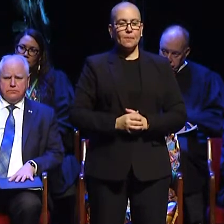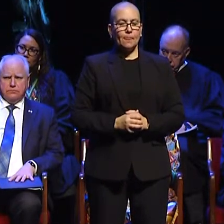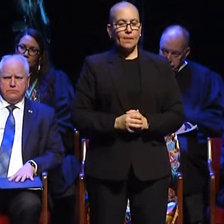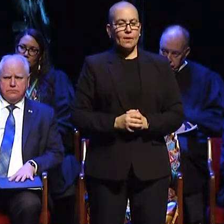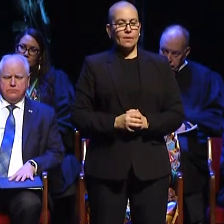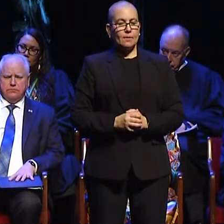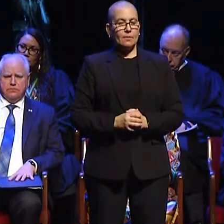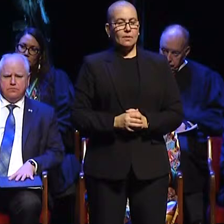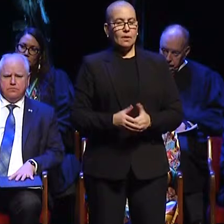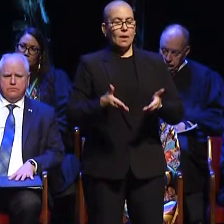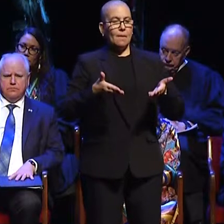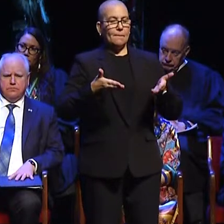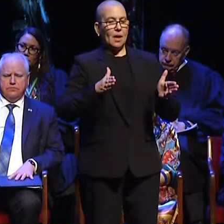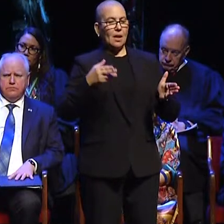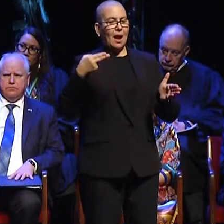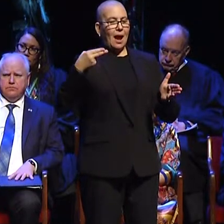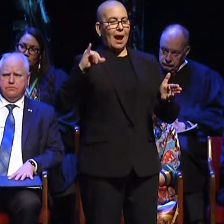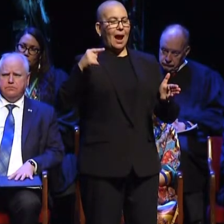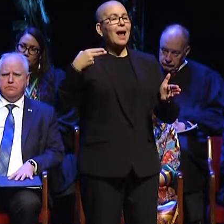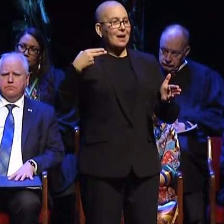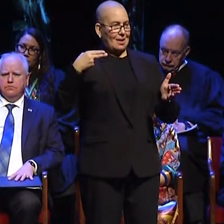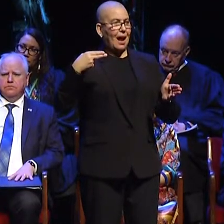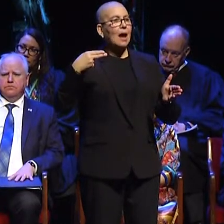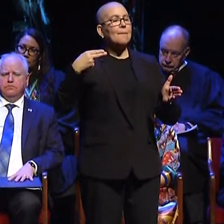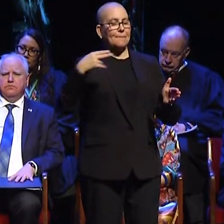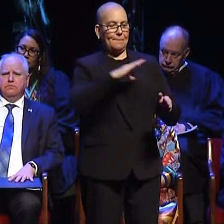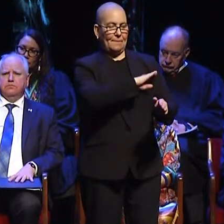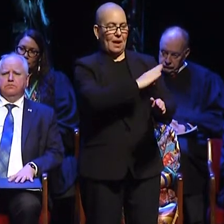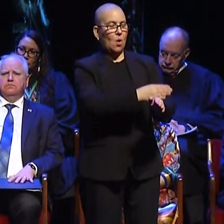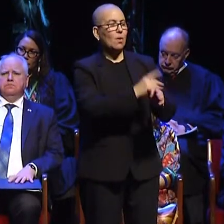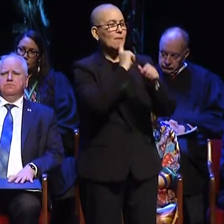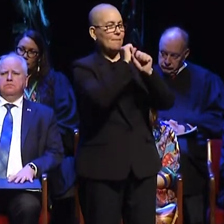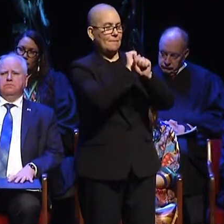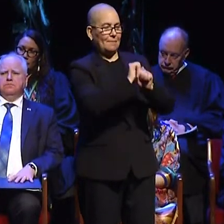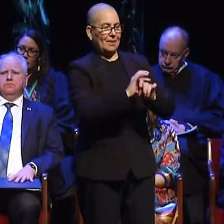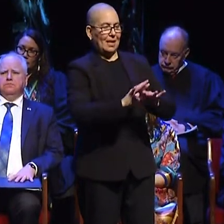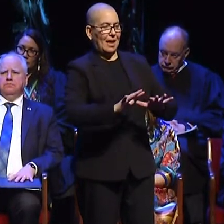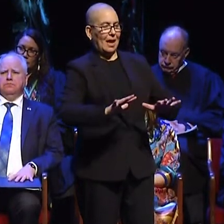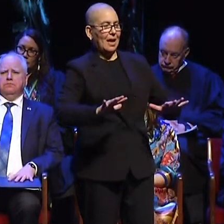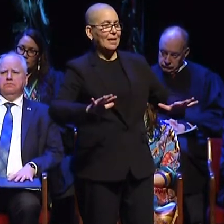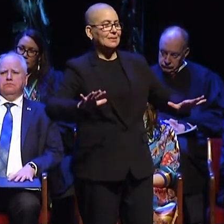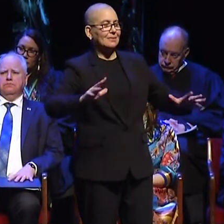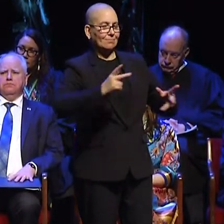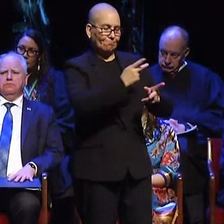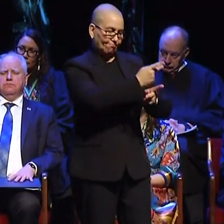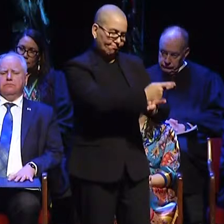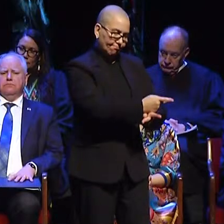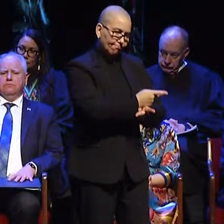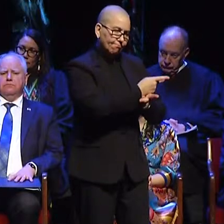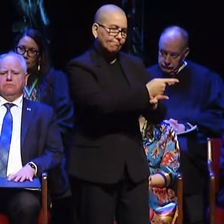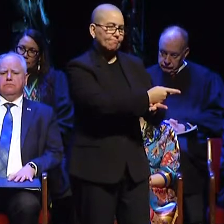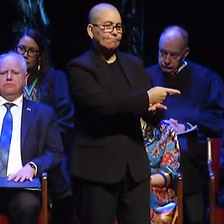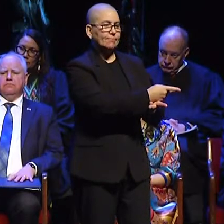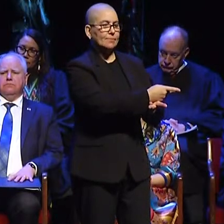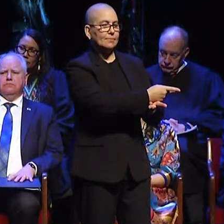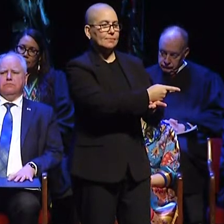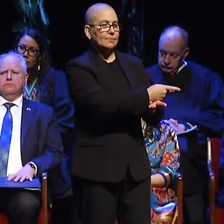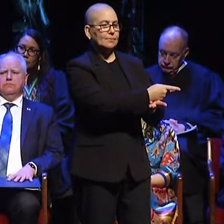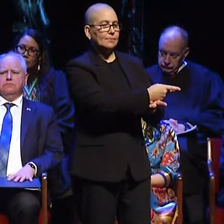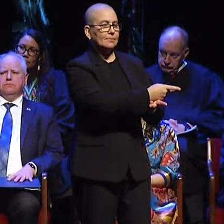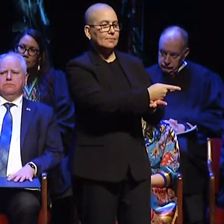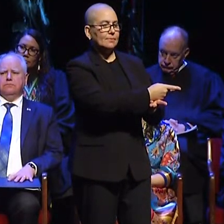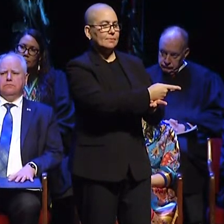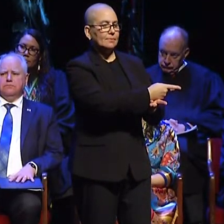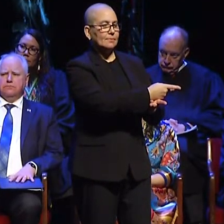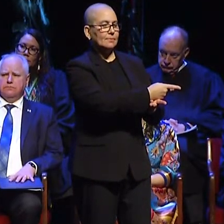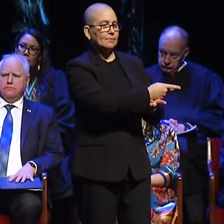power bless you and keep you. Ya'er Adonai panav elecha v'yechuneka. May